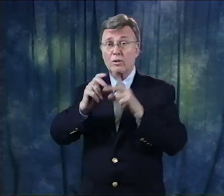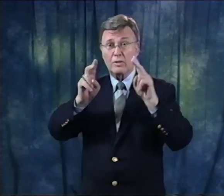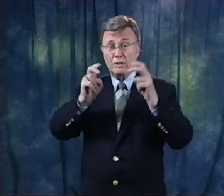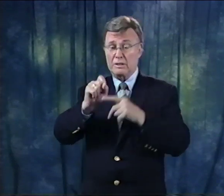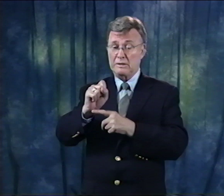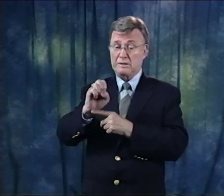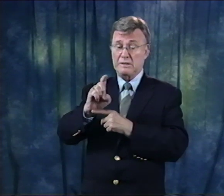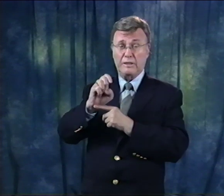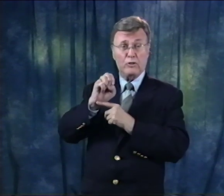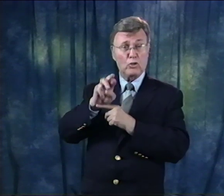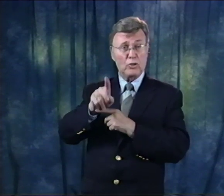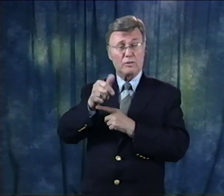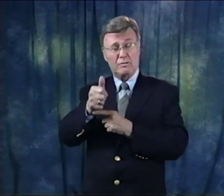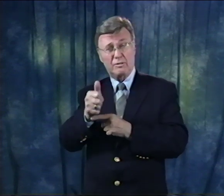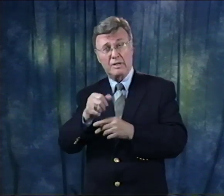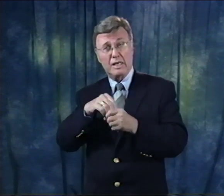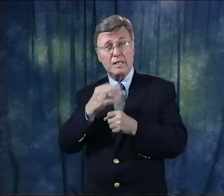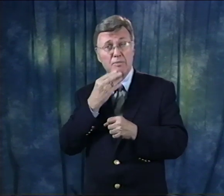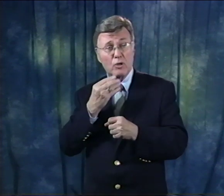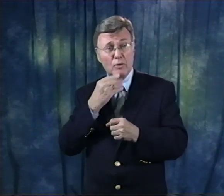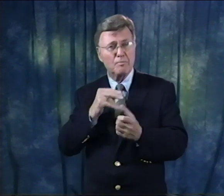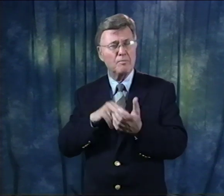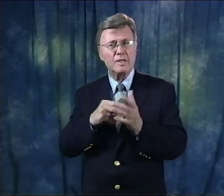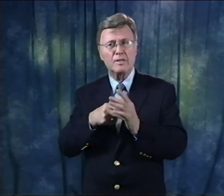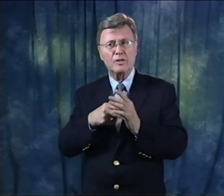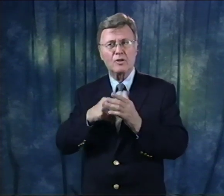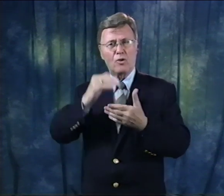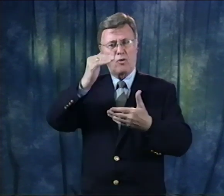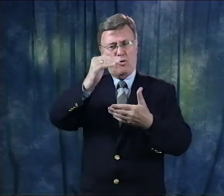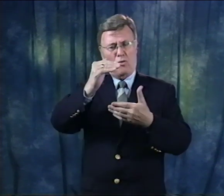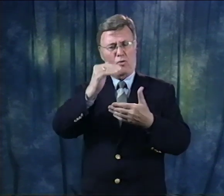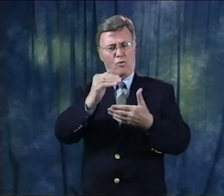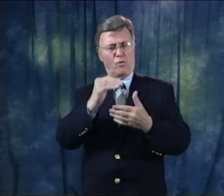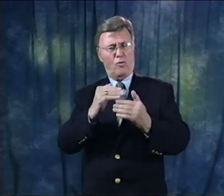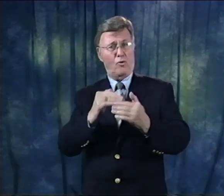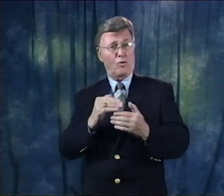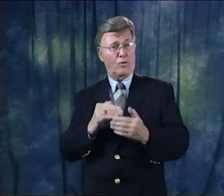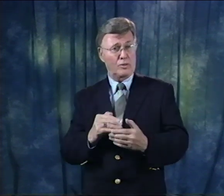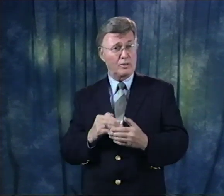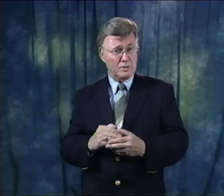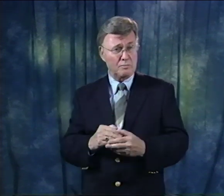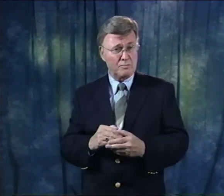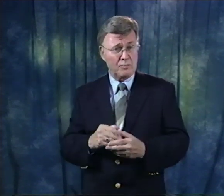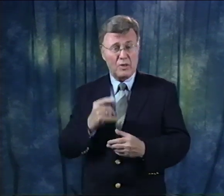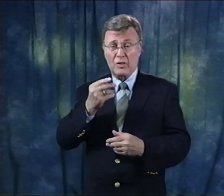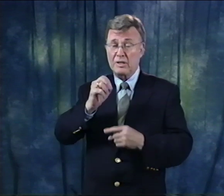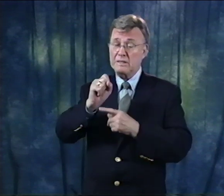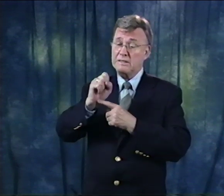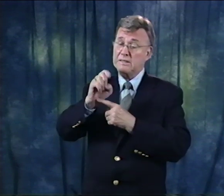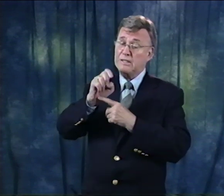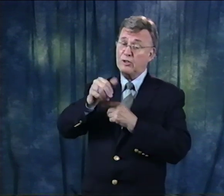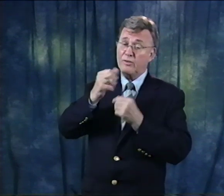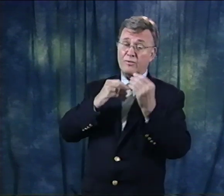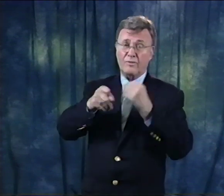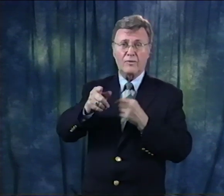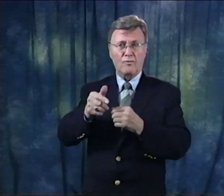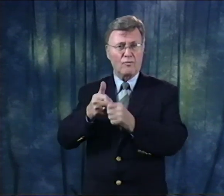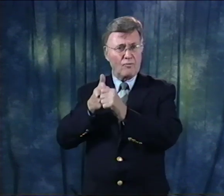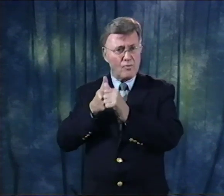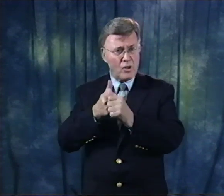The word Seder, in Hebrew, it means order. The Seder